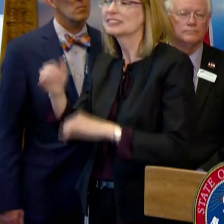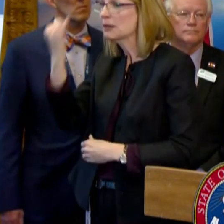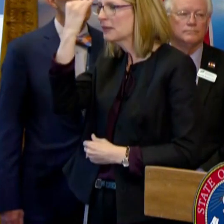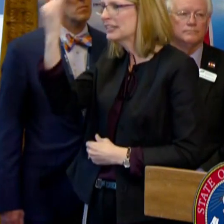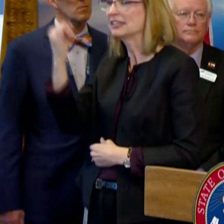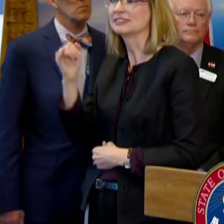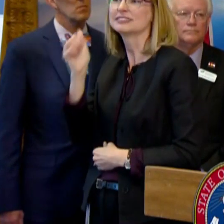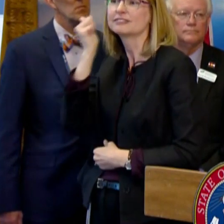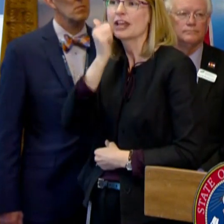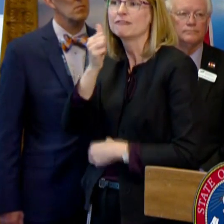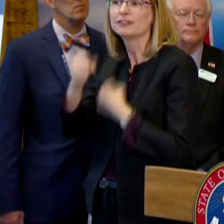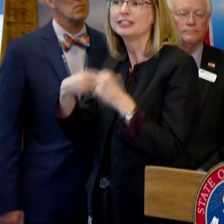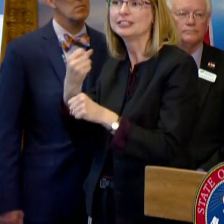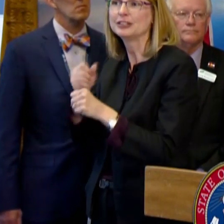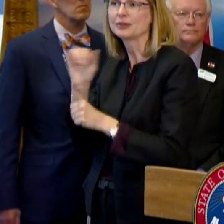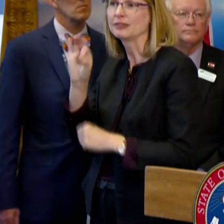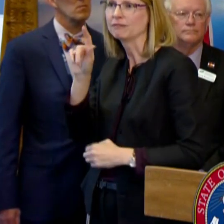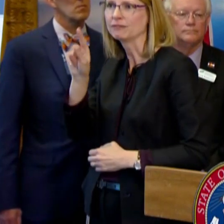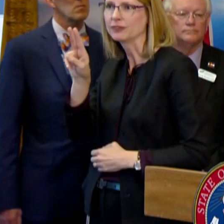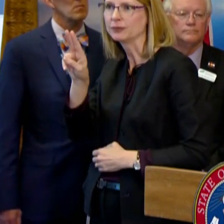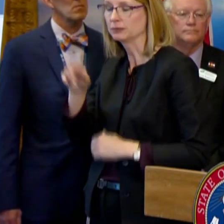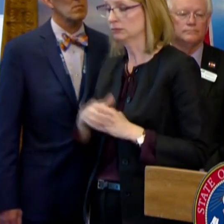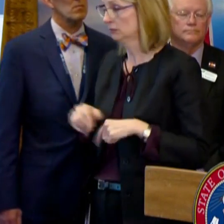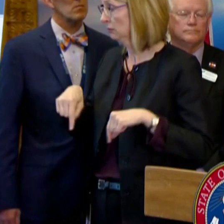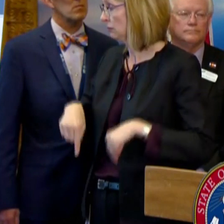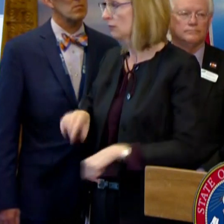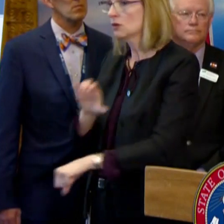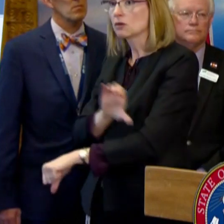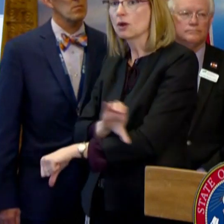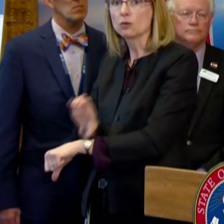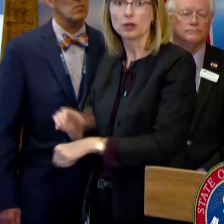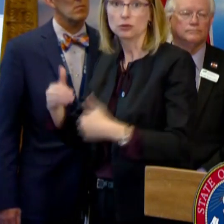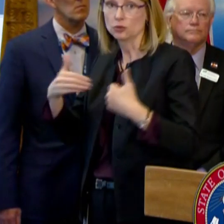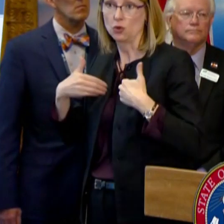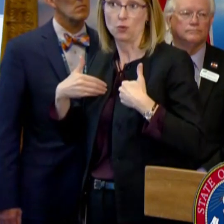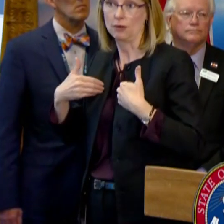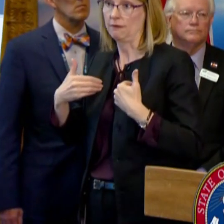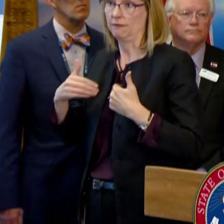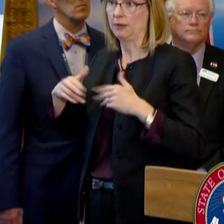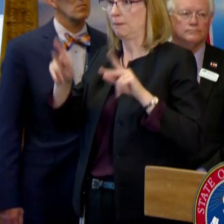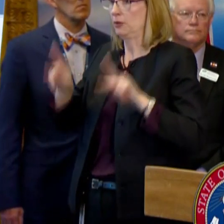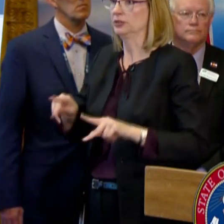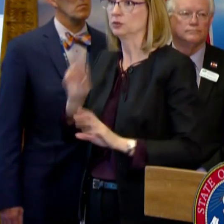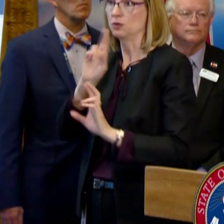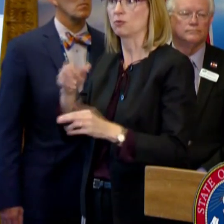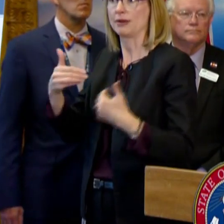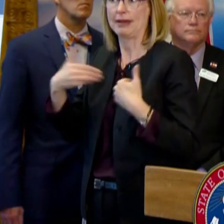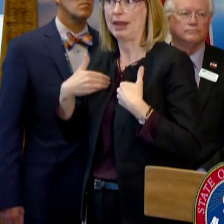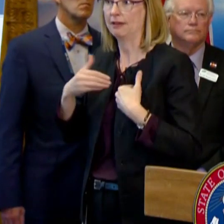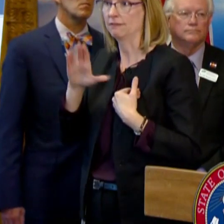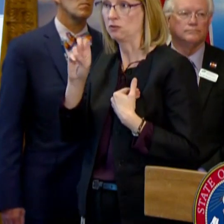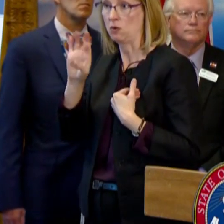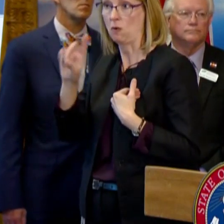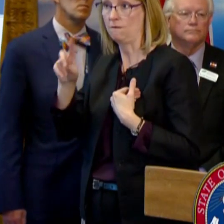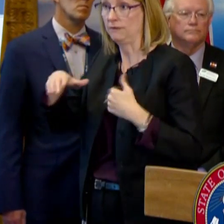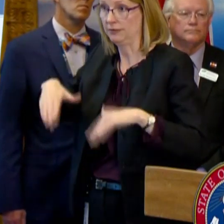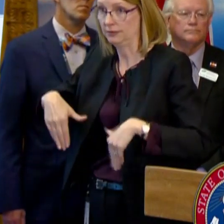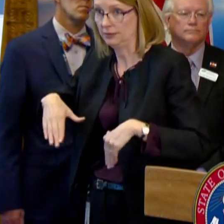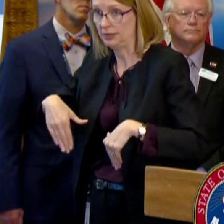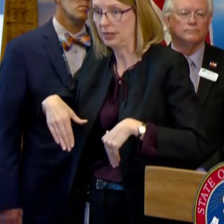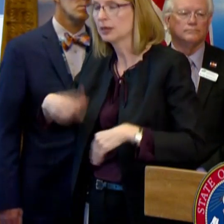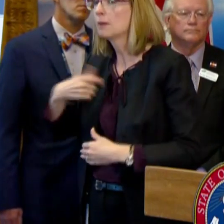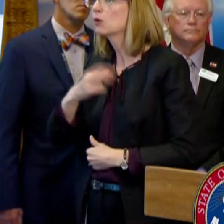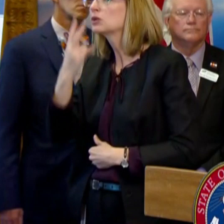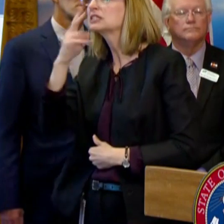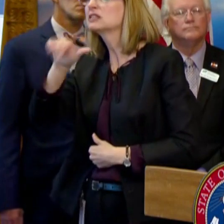While Colorado does not have a reported case, we are seeing increased evidence of community spread in other states. And